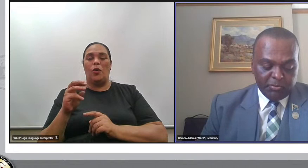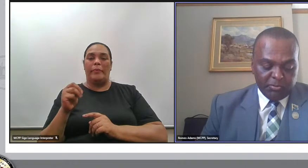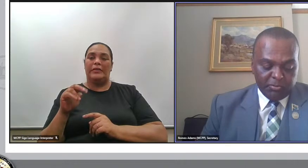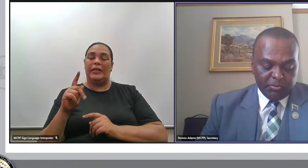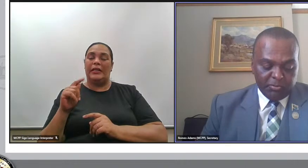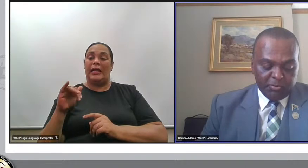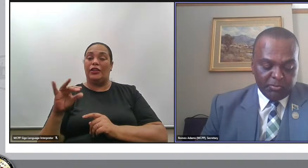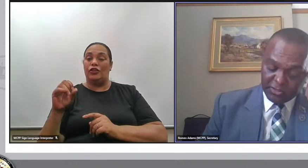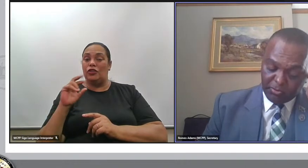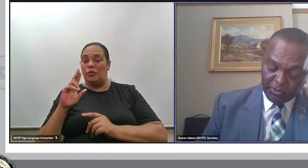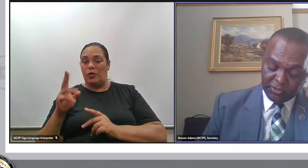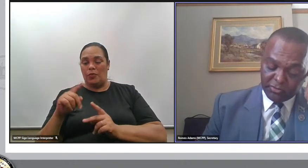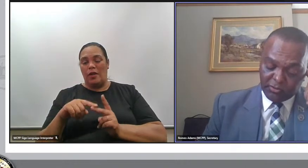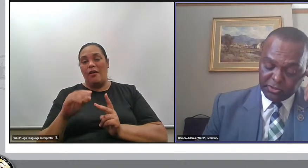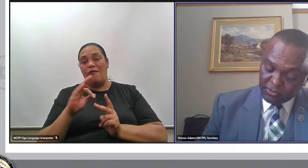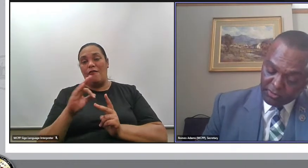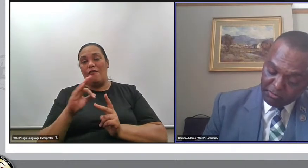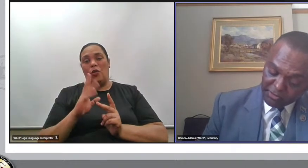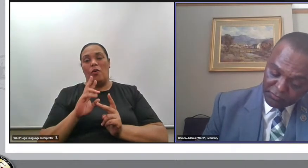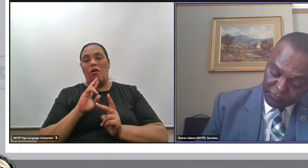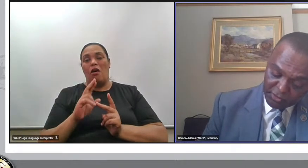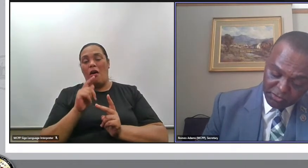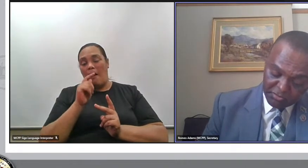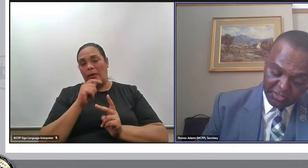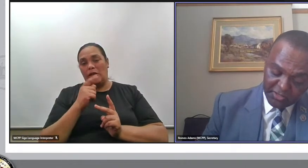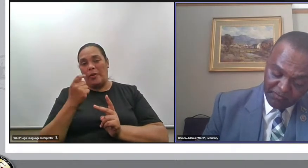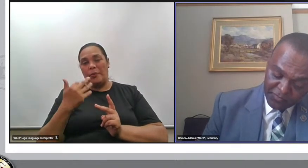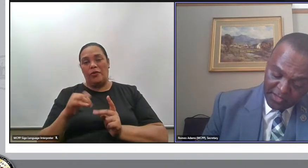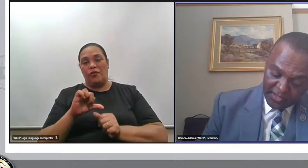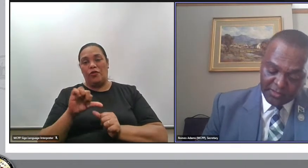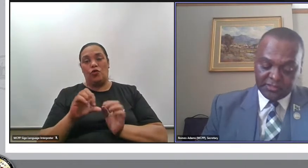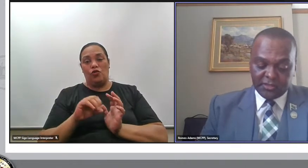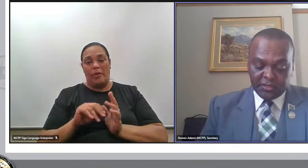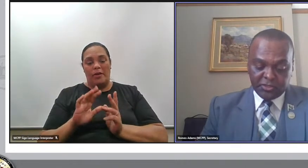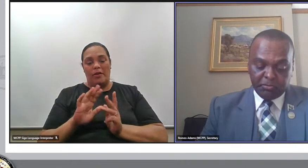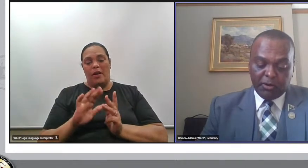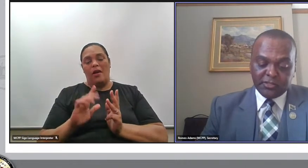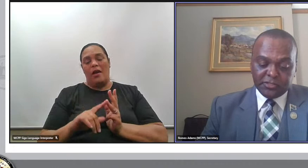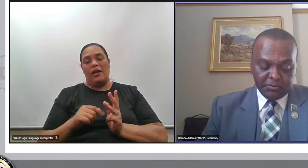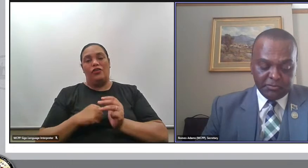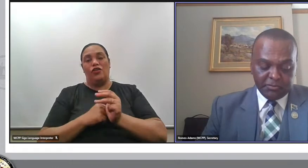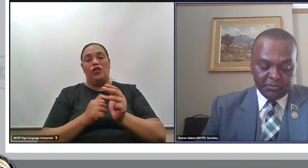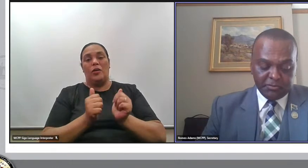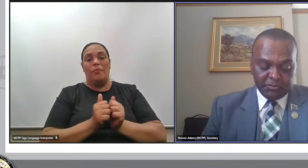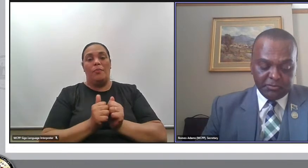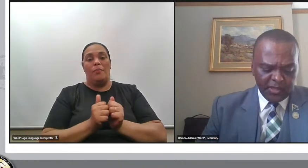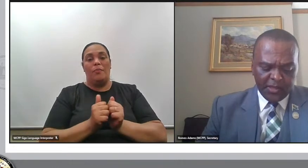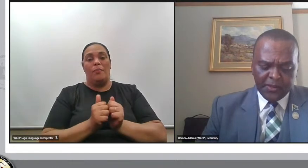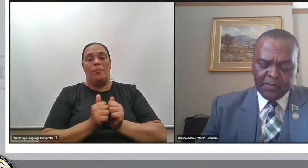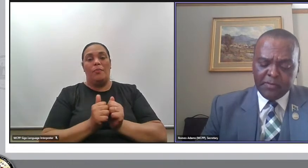ERP. Ms. Fushia will be responding to the question on the budget for social media and the strategic partnerships.